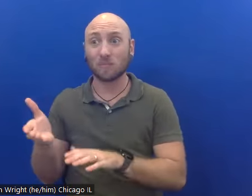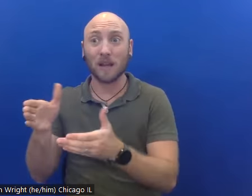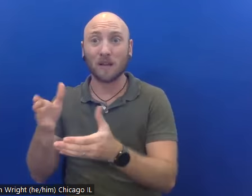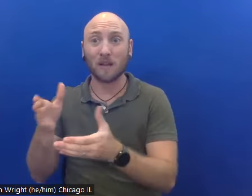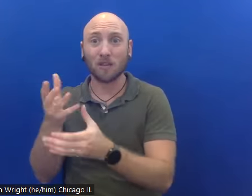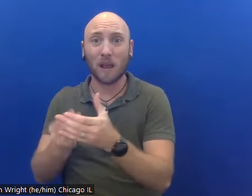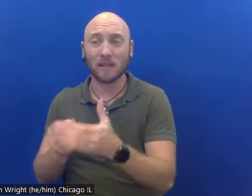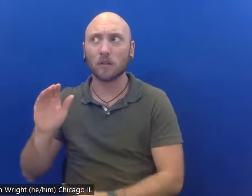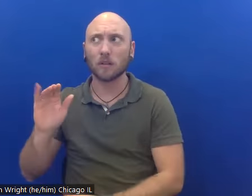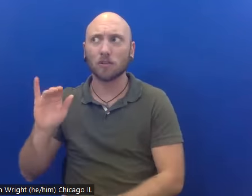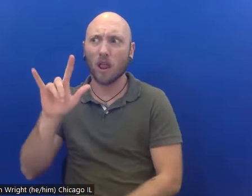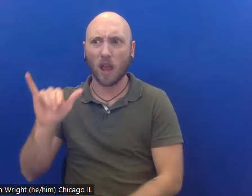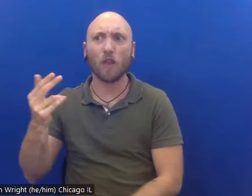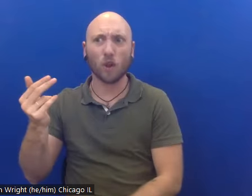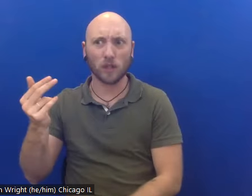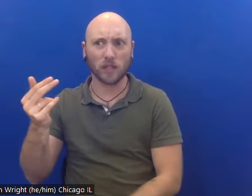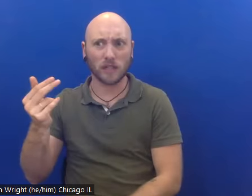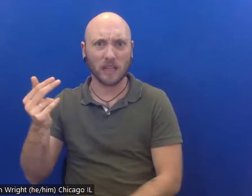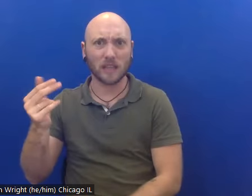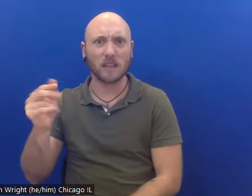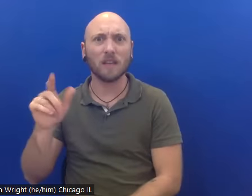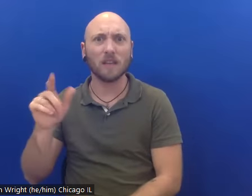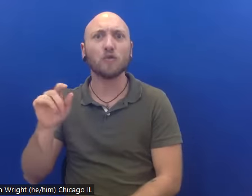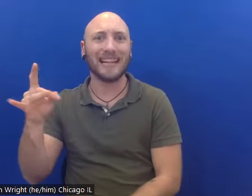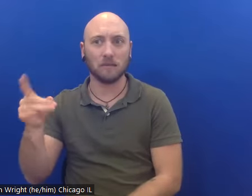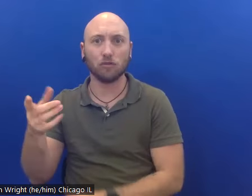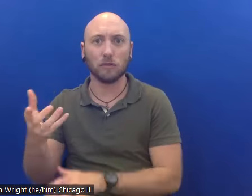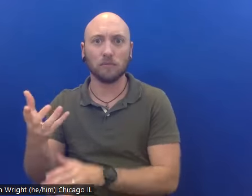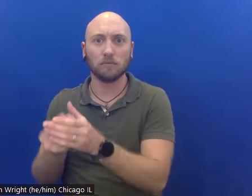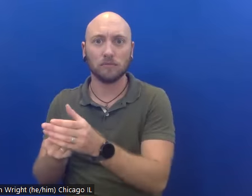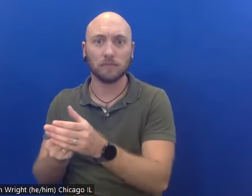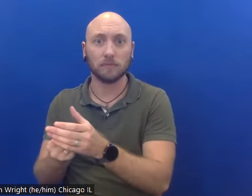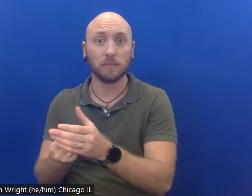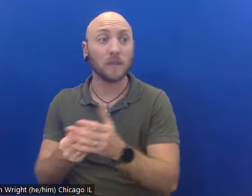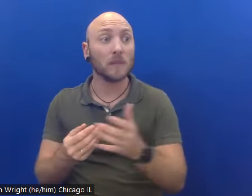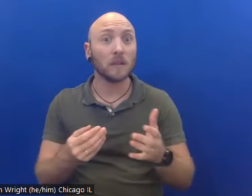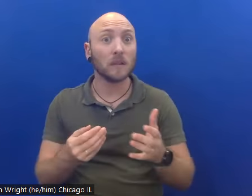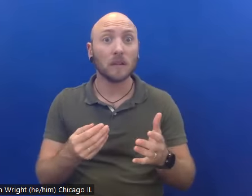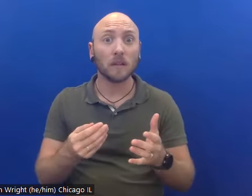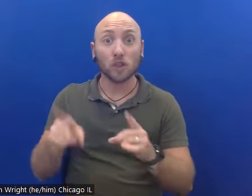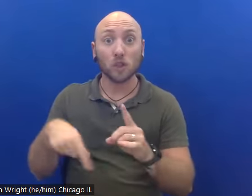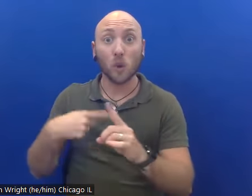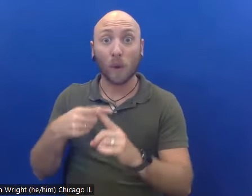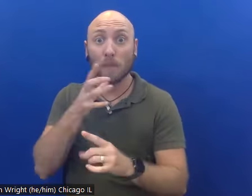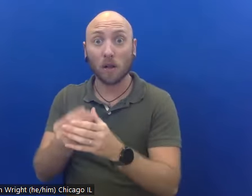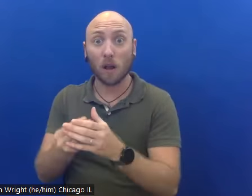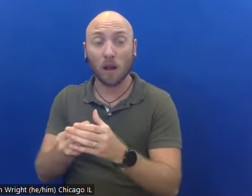July 13th, 2018. And the committee showed up. The committee sent a care package. The committee was there. AA showed